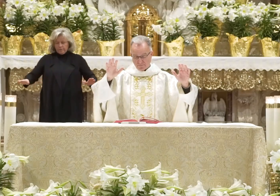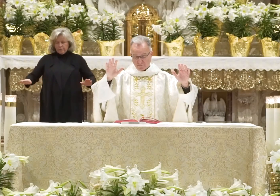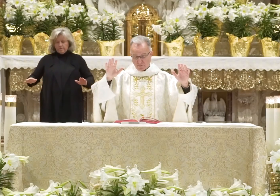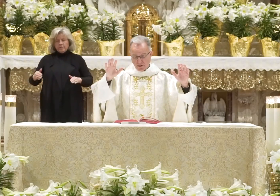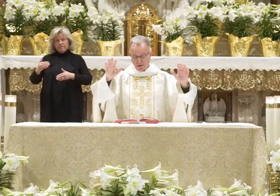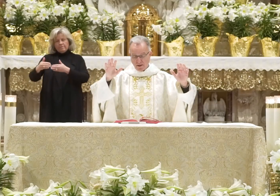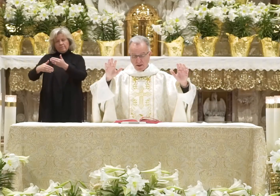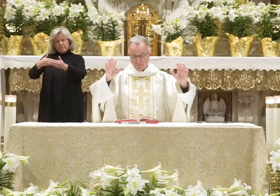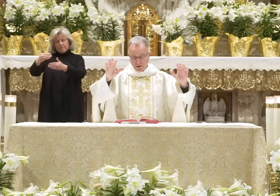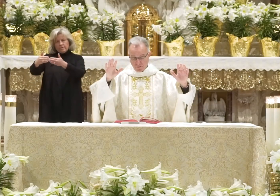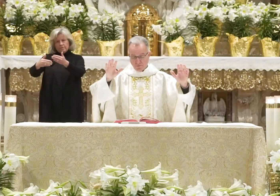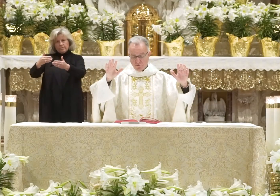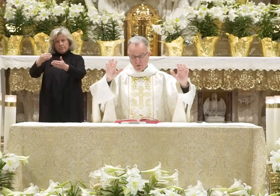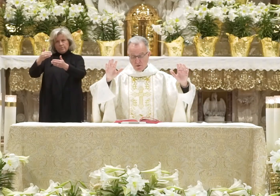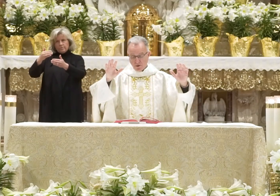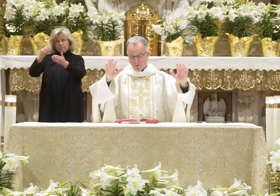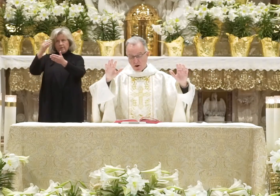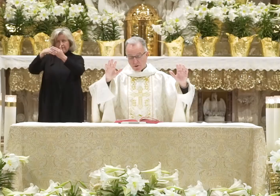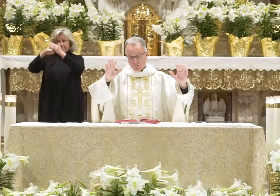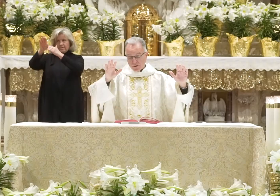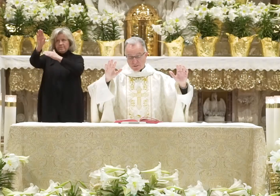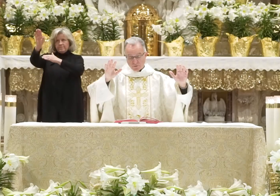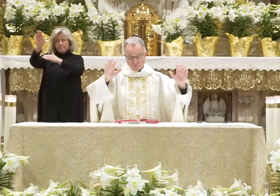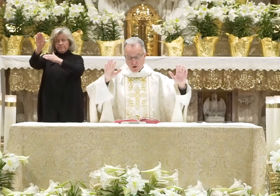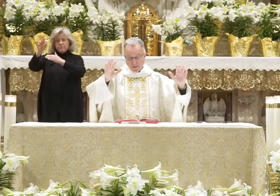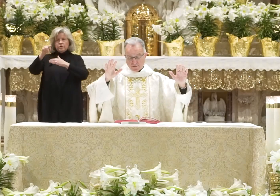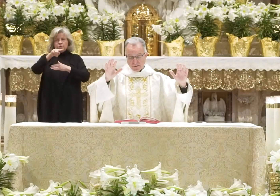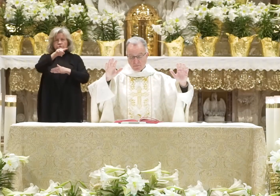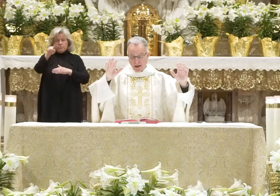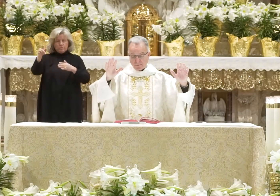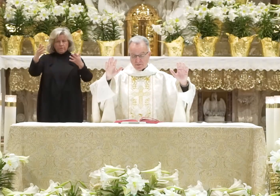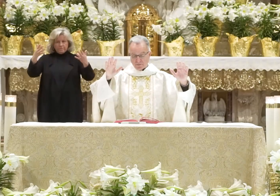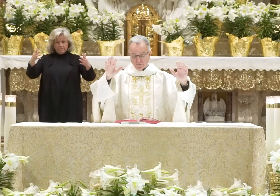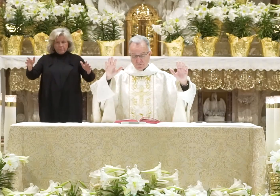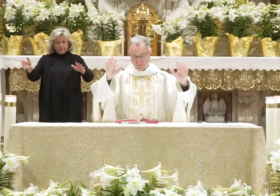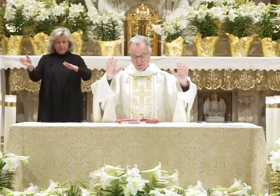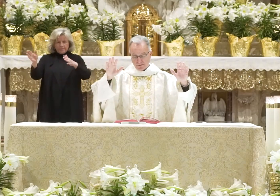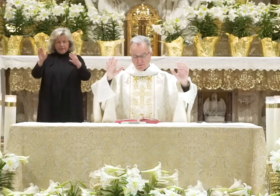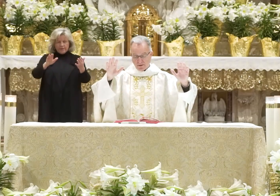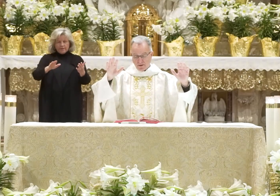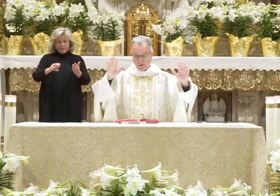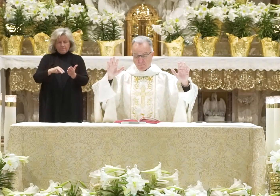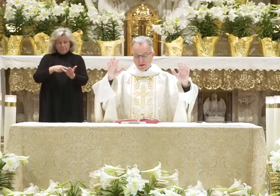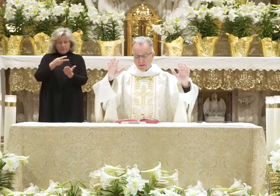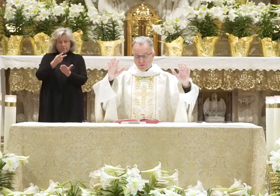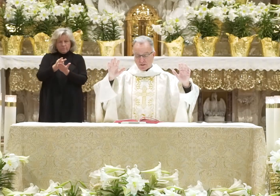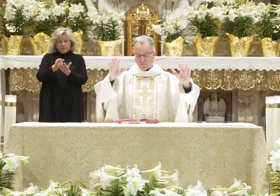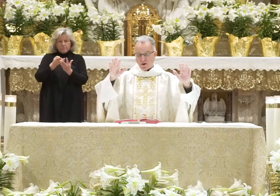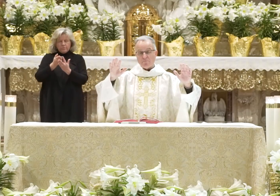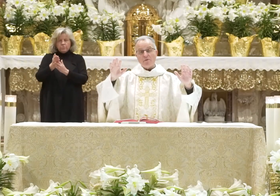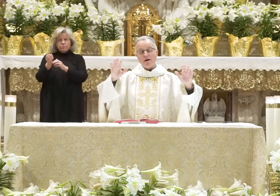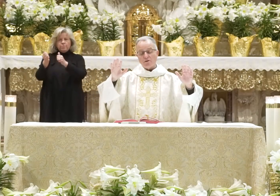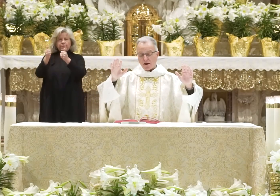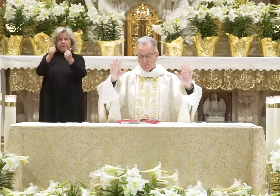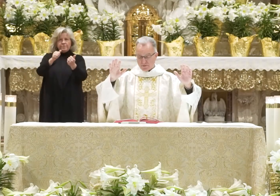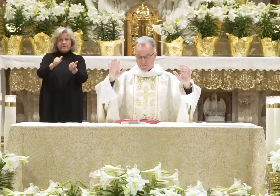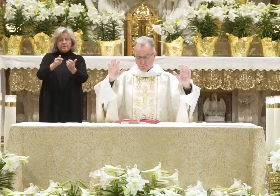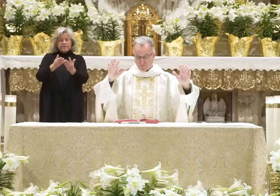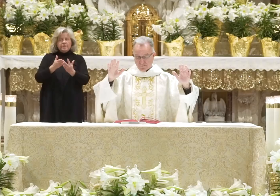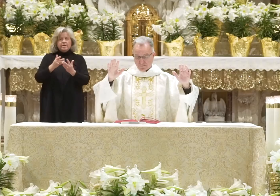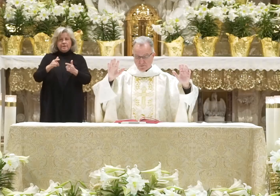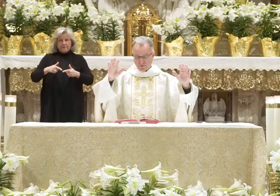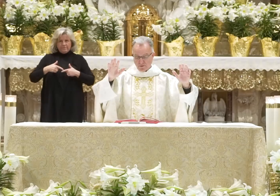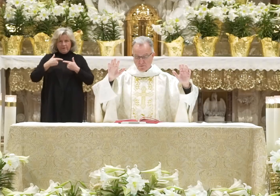Amen. And may you, who have already risen with Christ in baptism through faith, by living in a right manner on